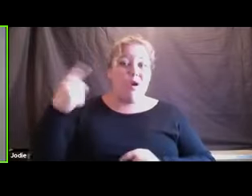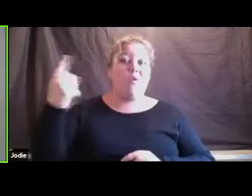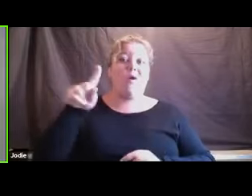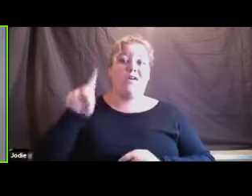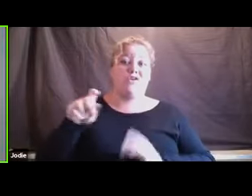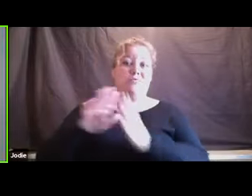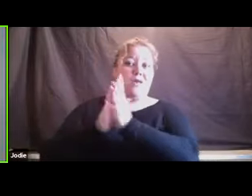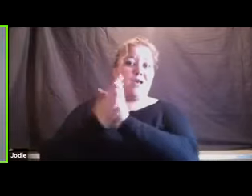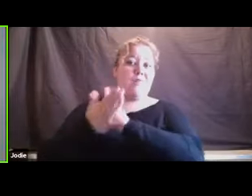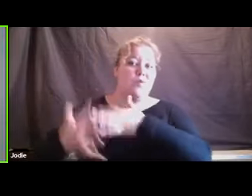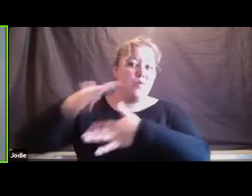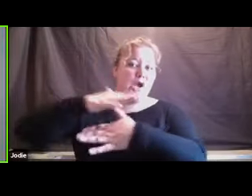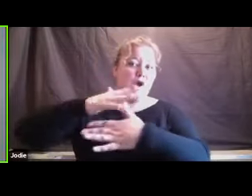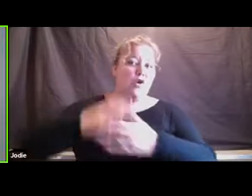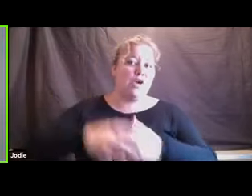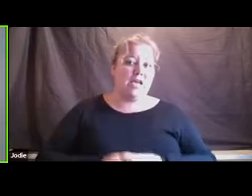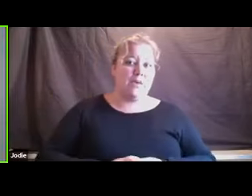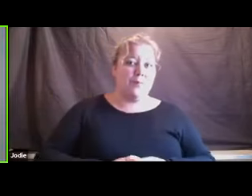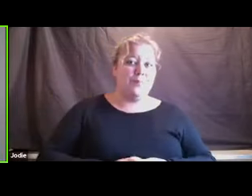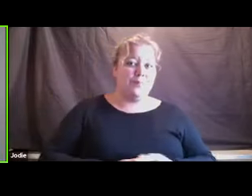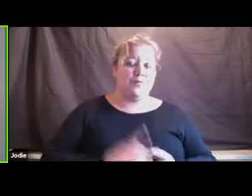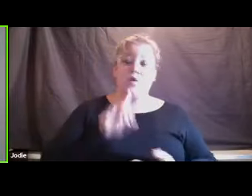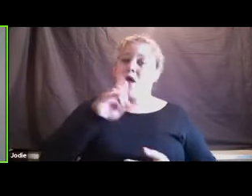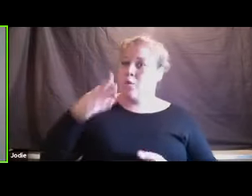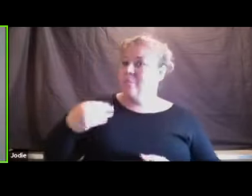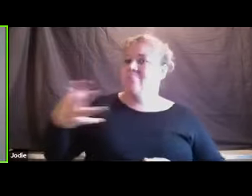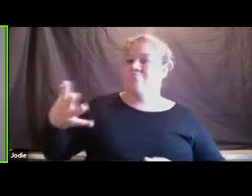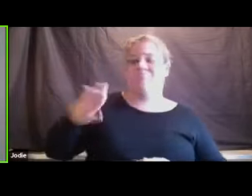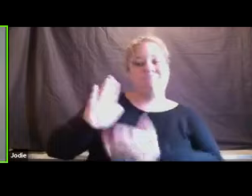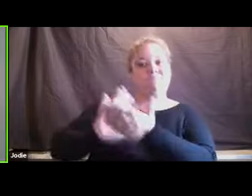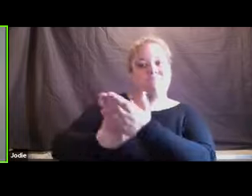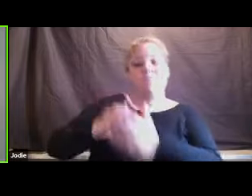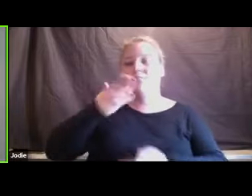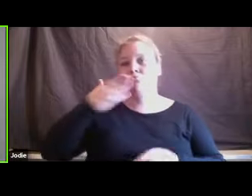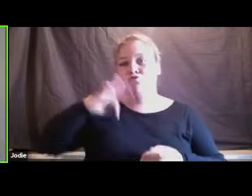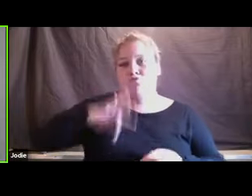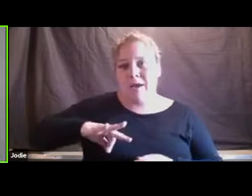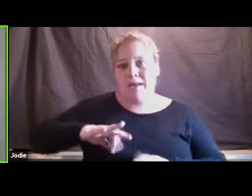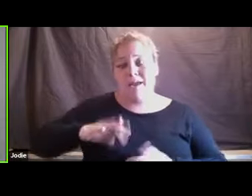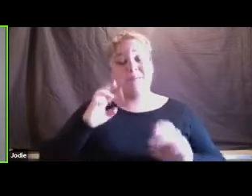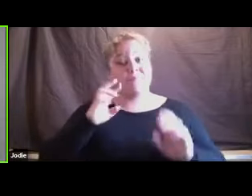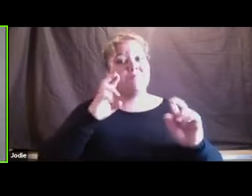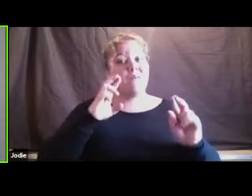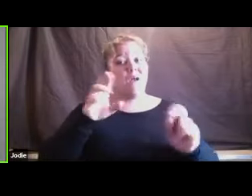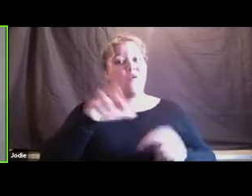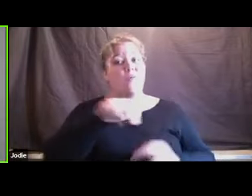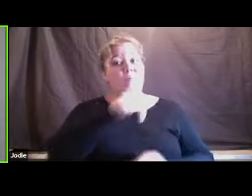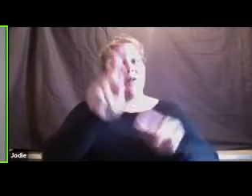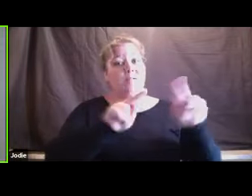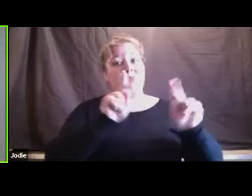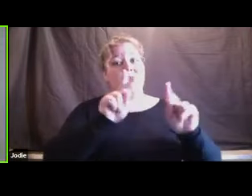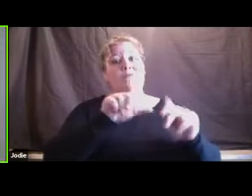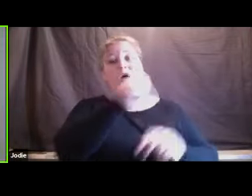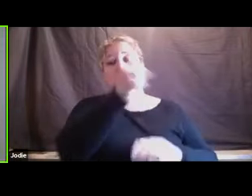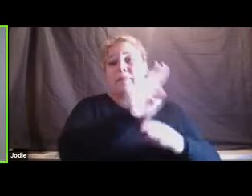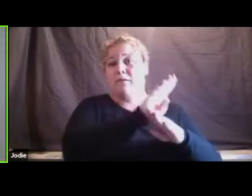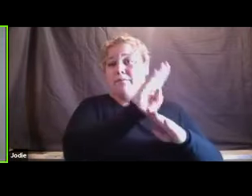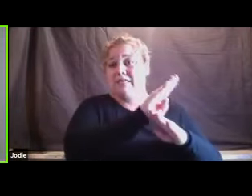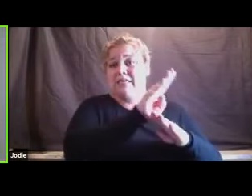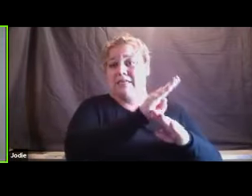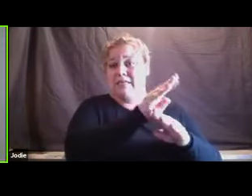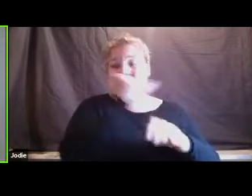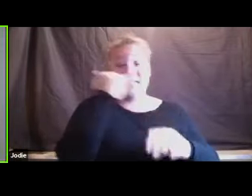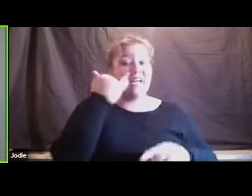so I really give them a lot of credit, and I would ask other businesses that experience cases now or in the